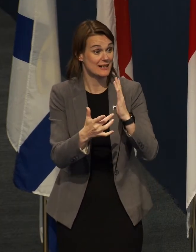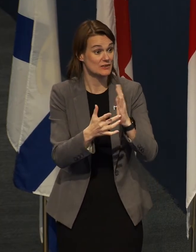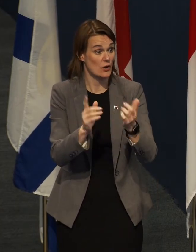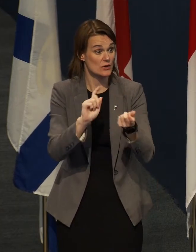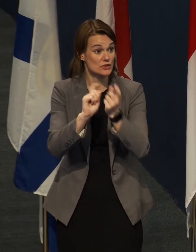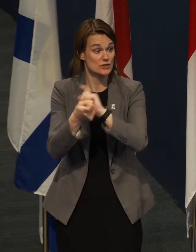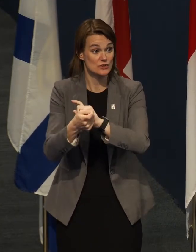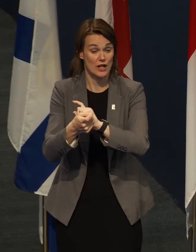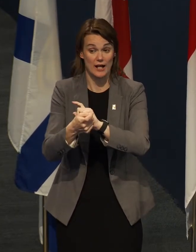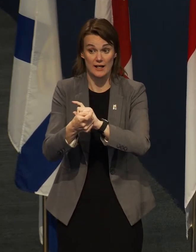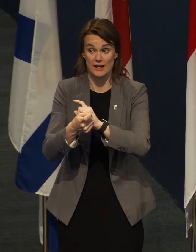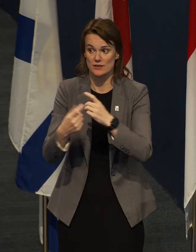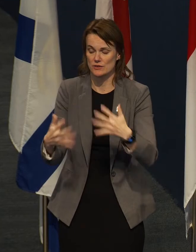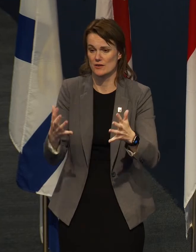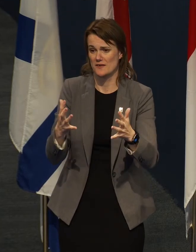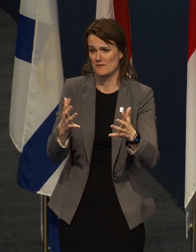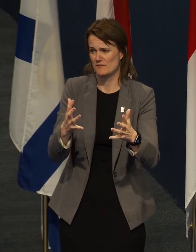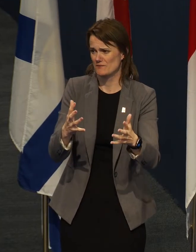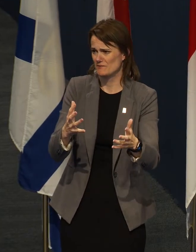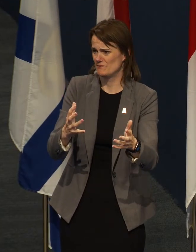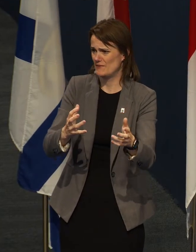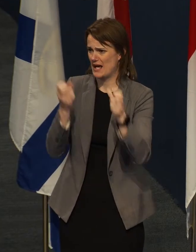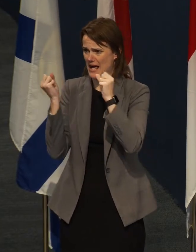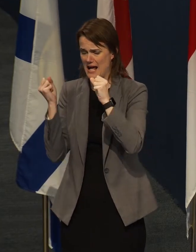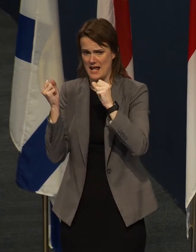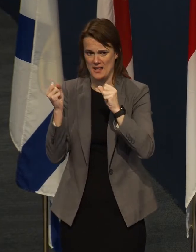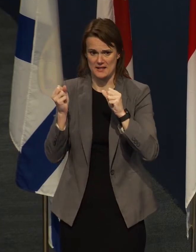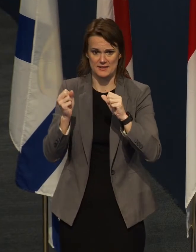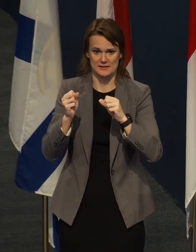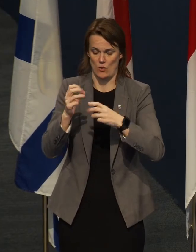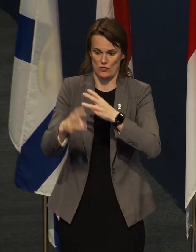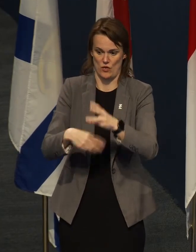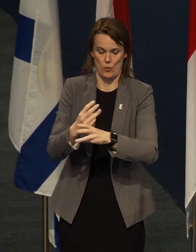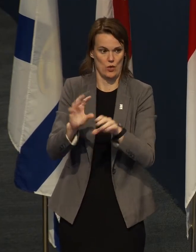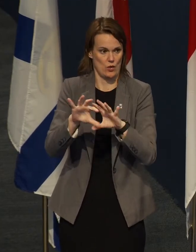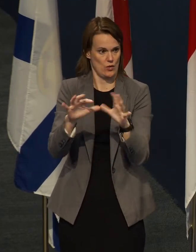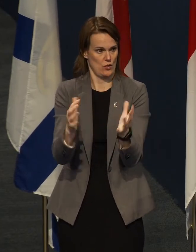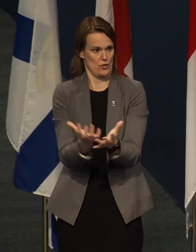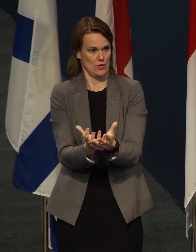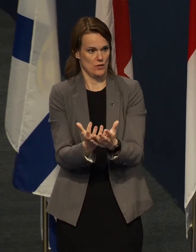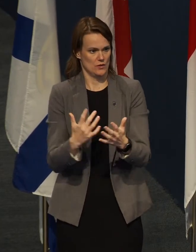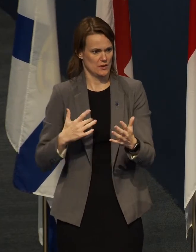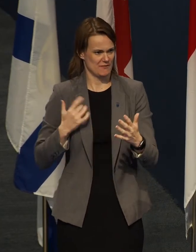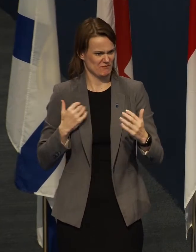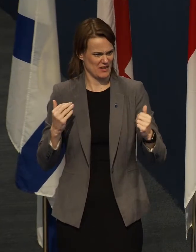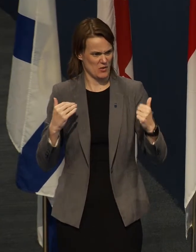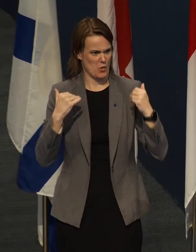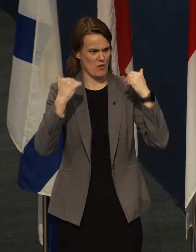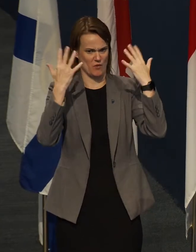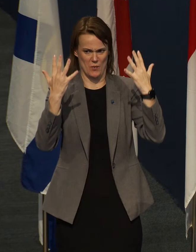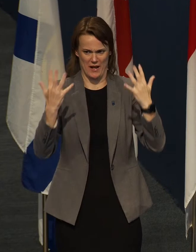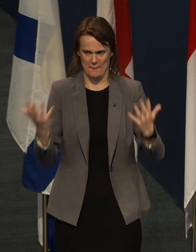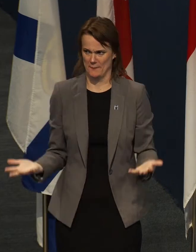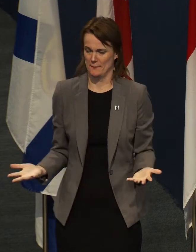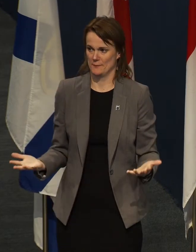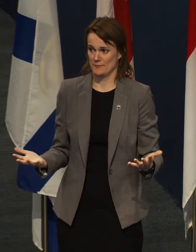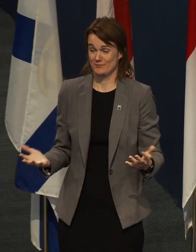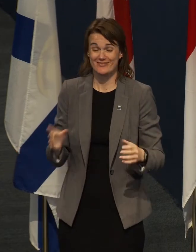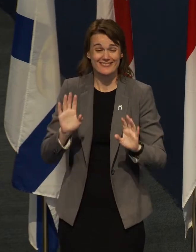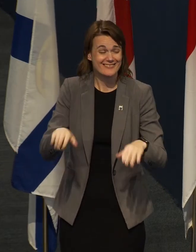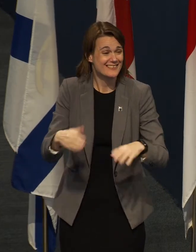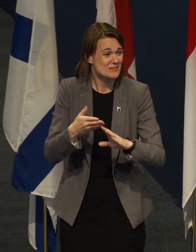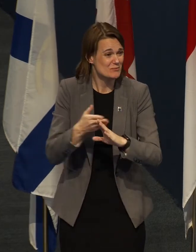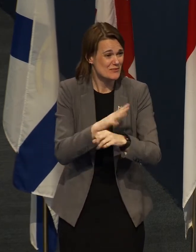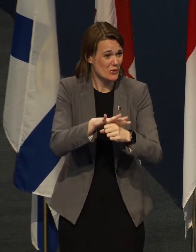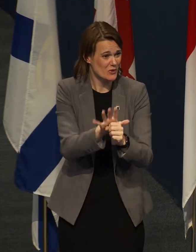in particular that we're witnessing in the world today can at times be very overwhelming. You know, before COVID, if